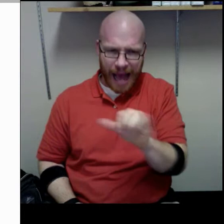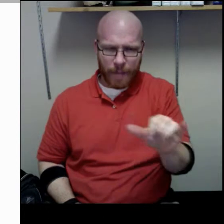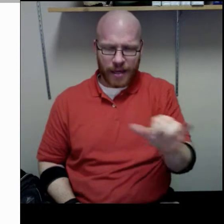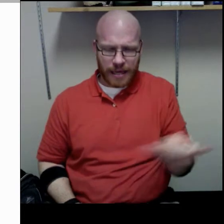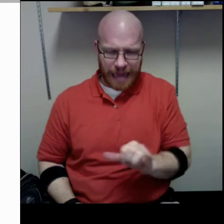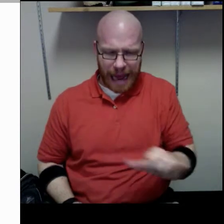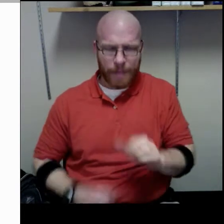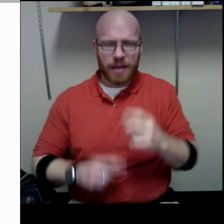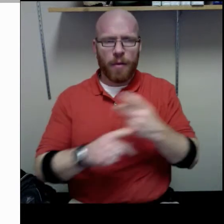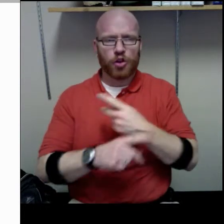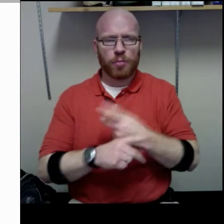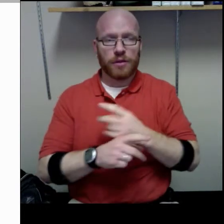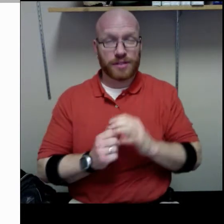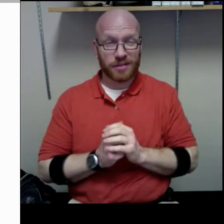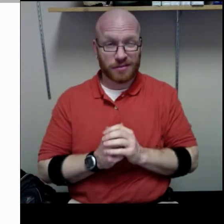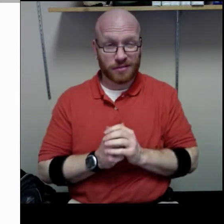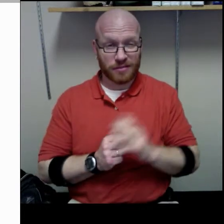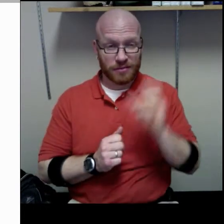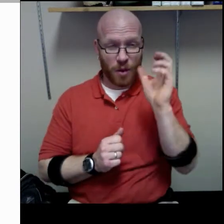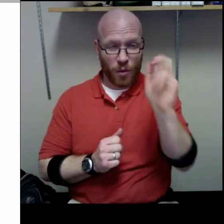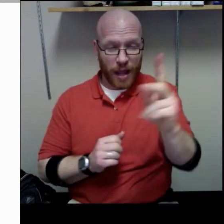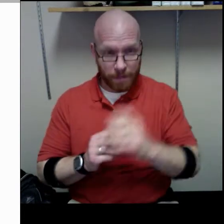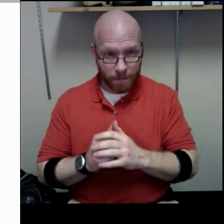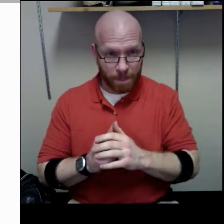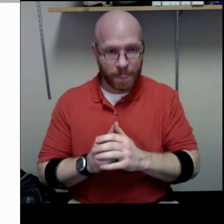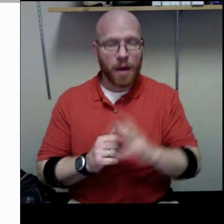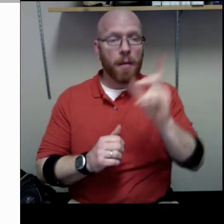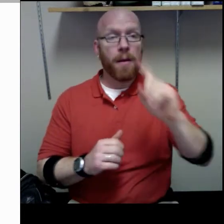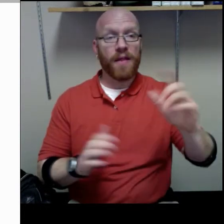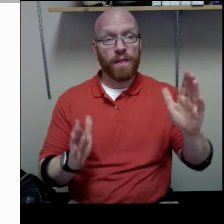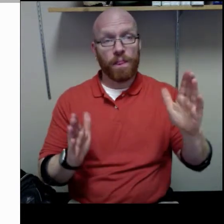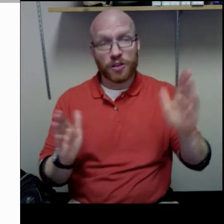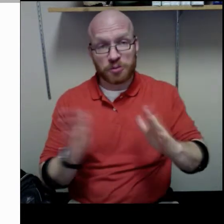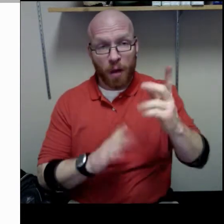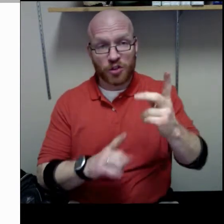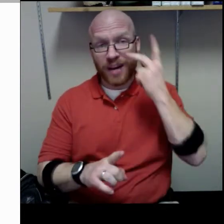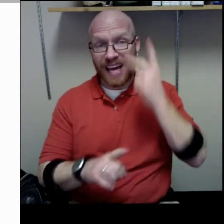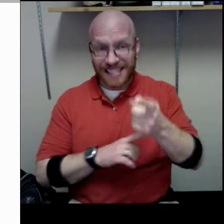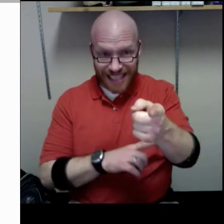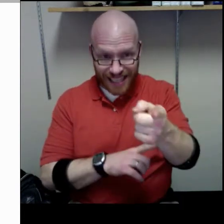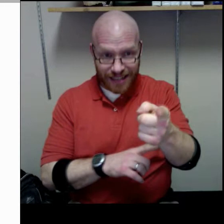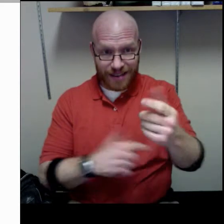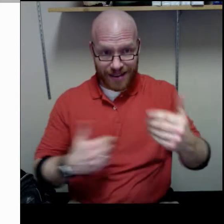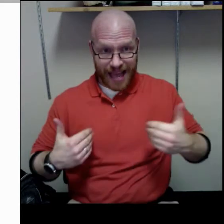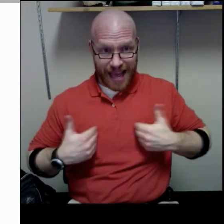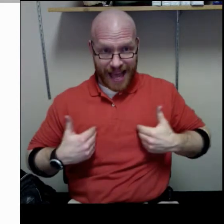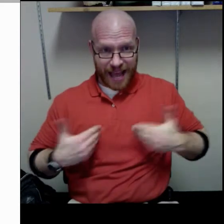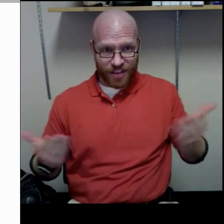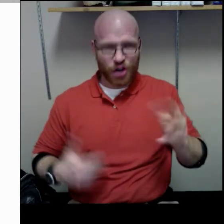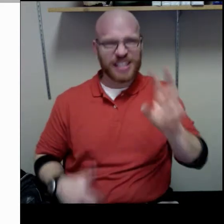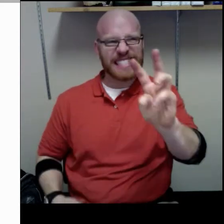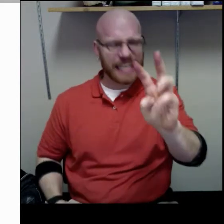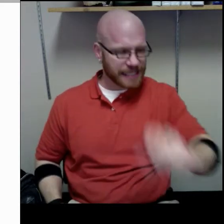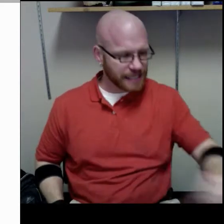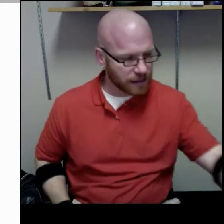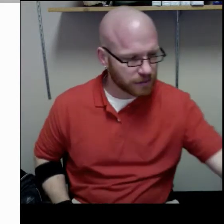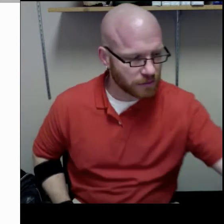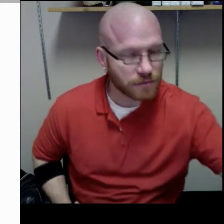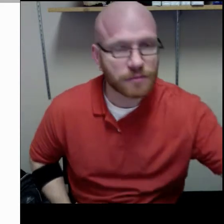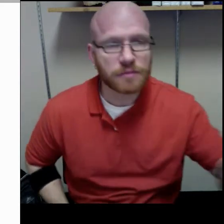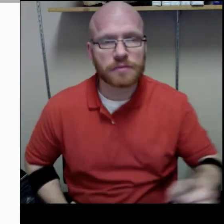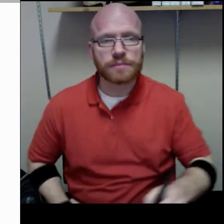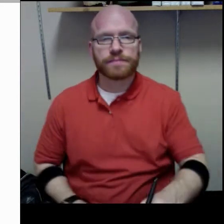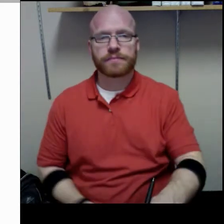common common multiples. Okay? But the smallest one I see I have here is 6.